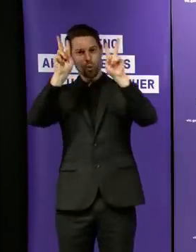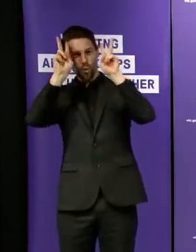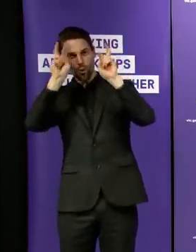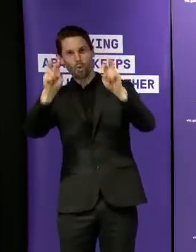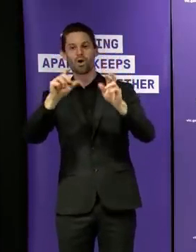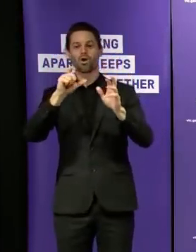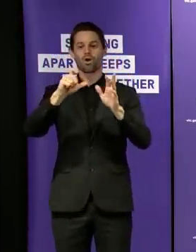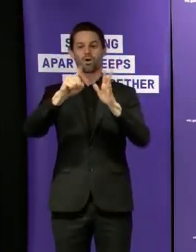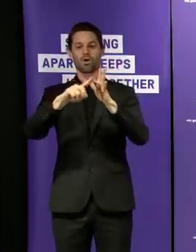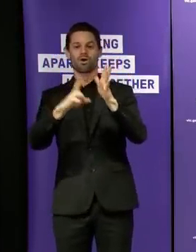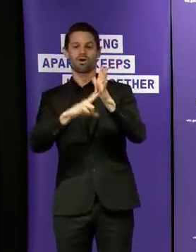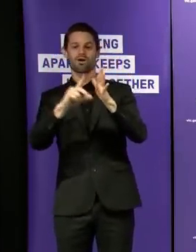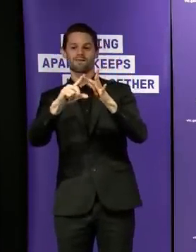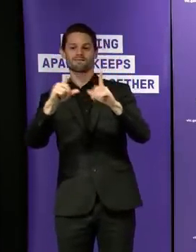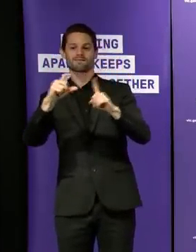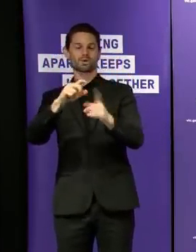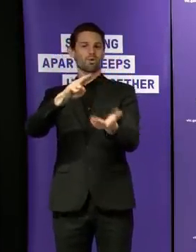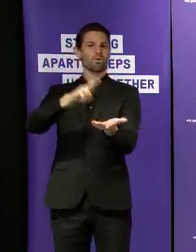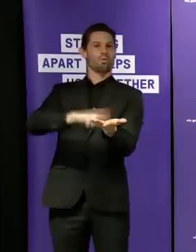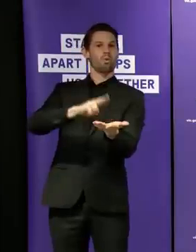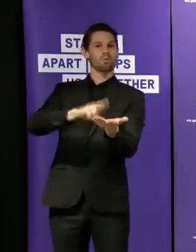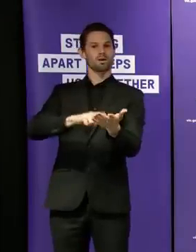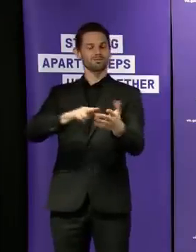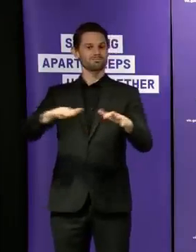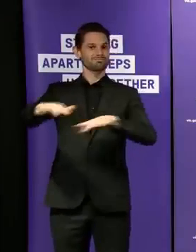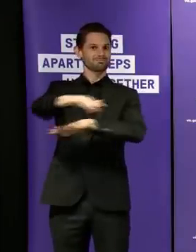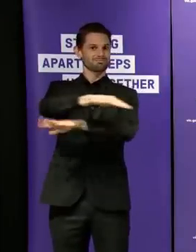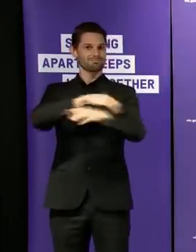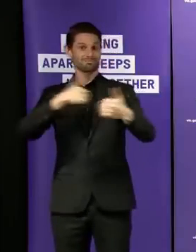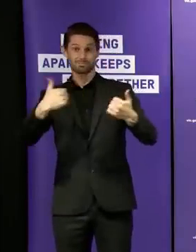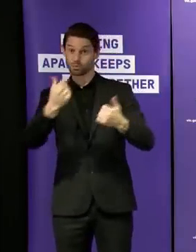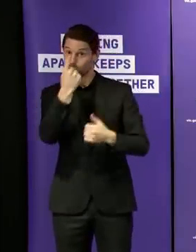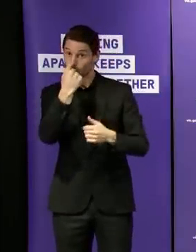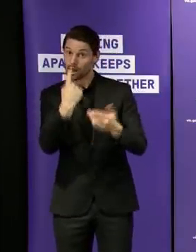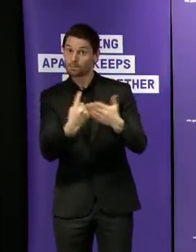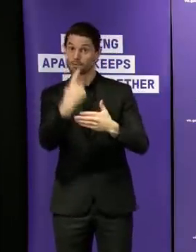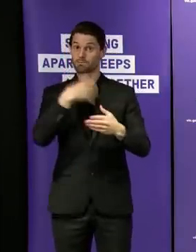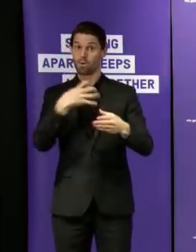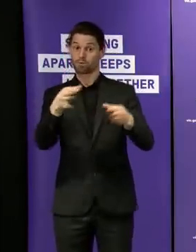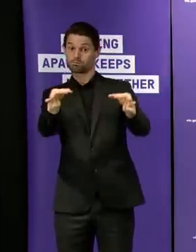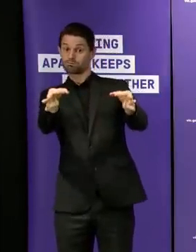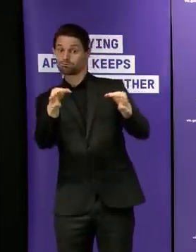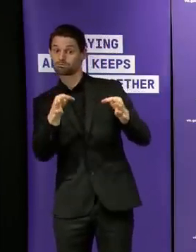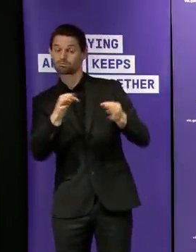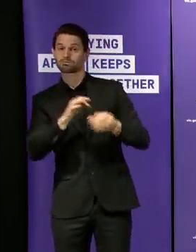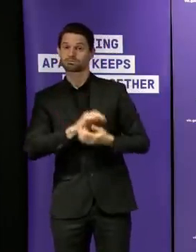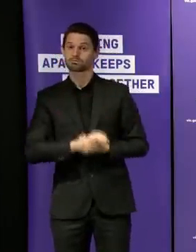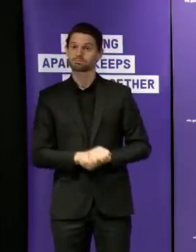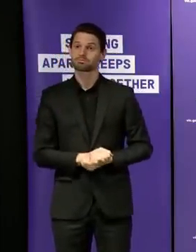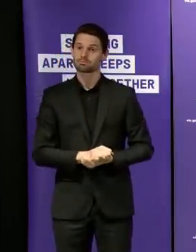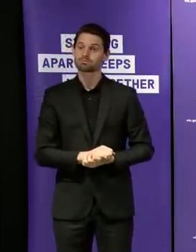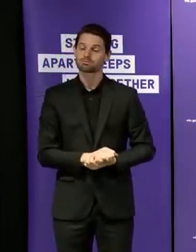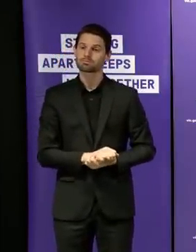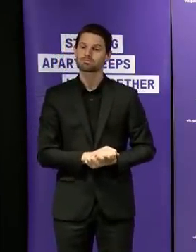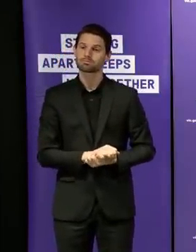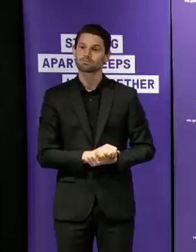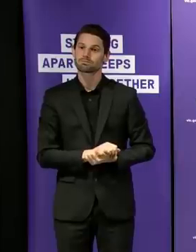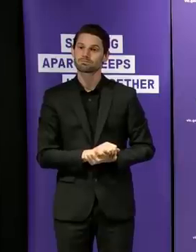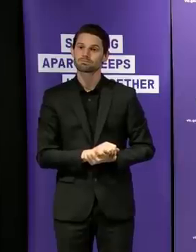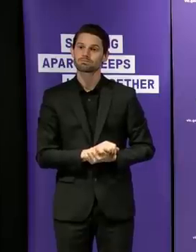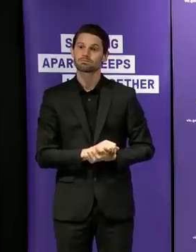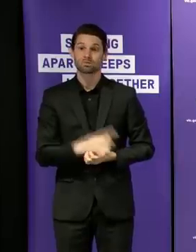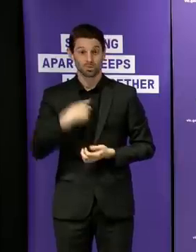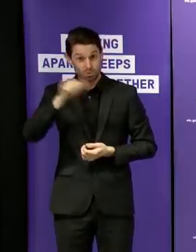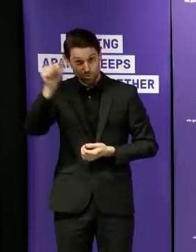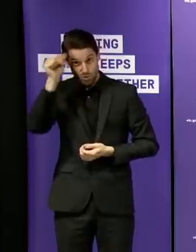normal some days ahead of the 1st of November. Now, I know and understand that not everything